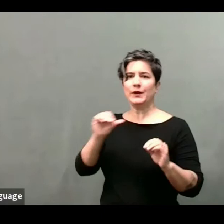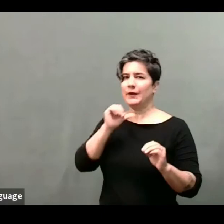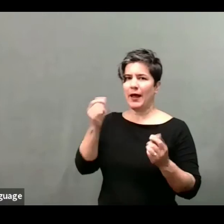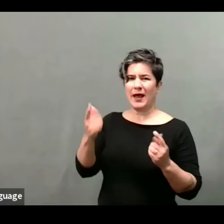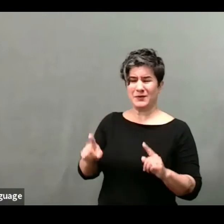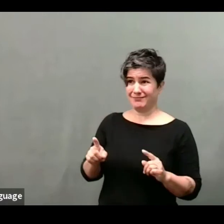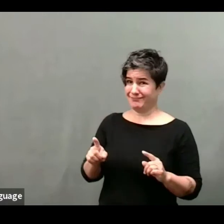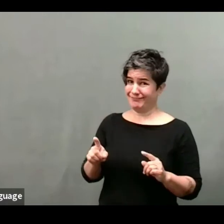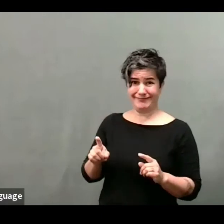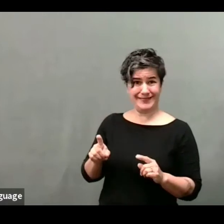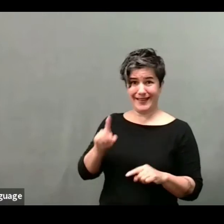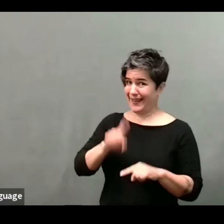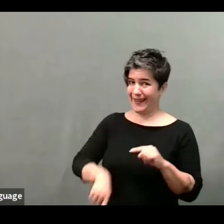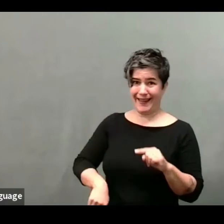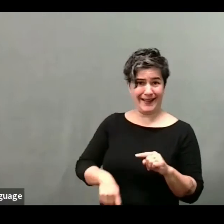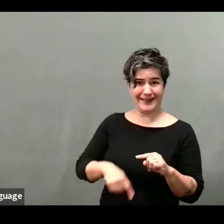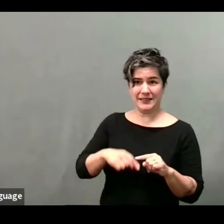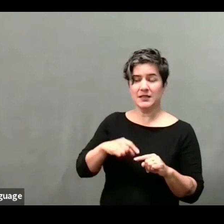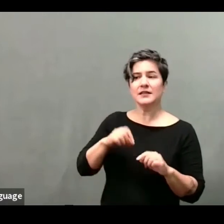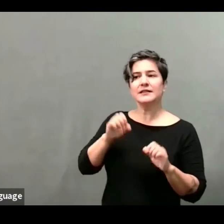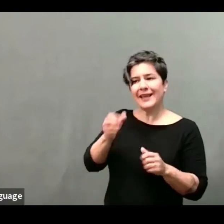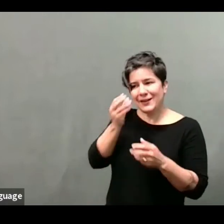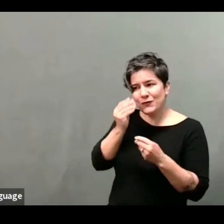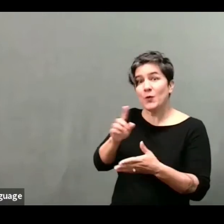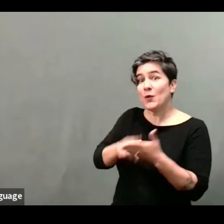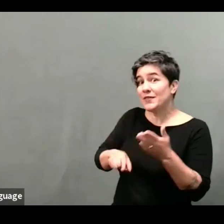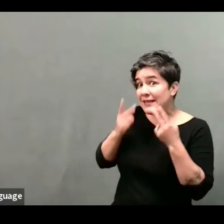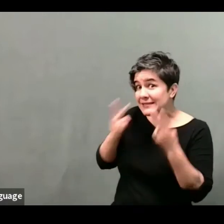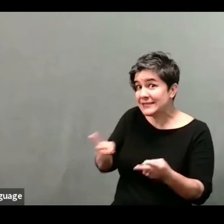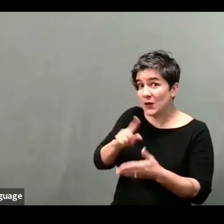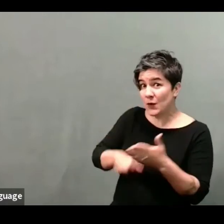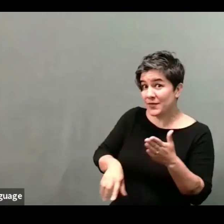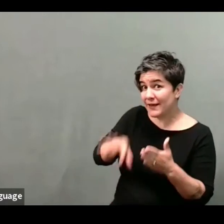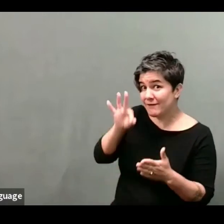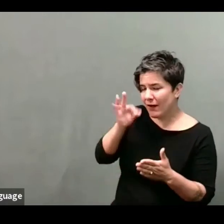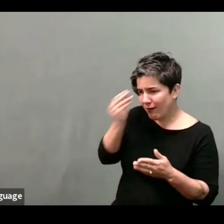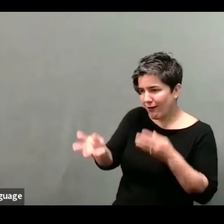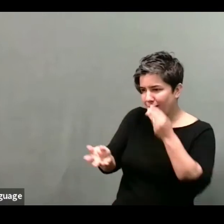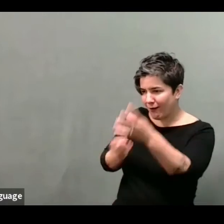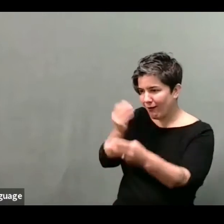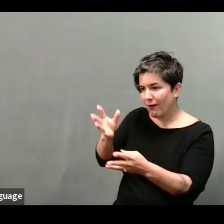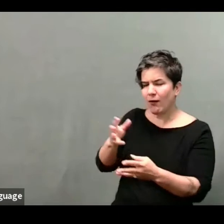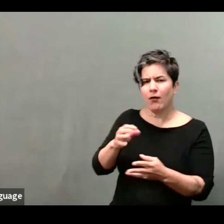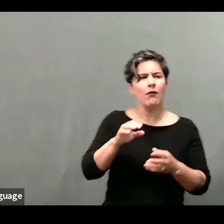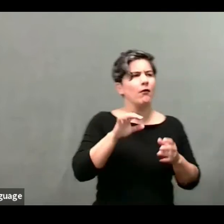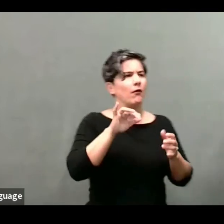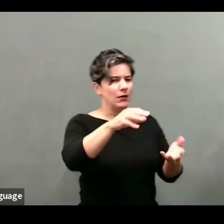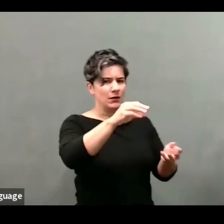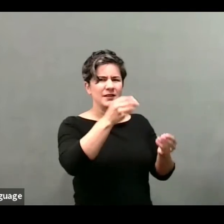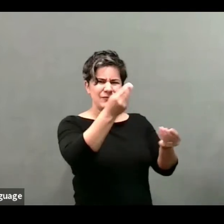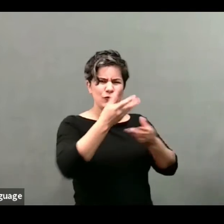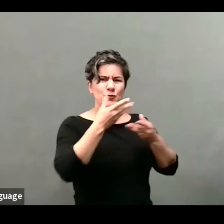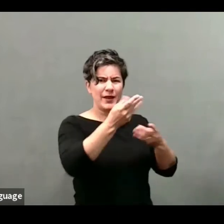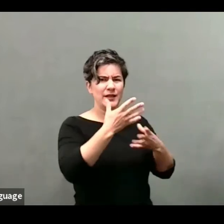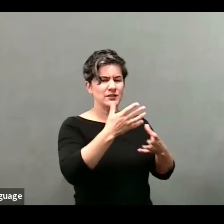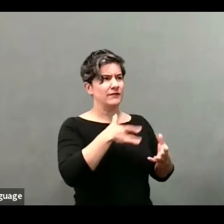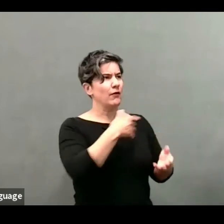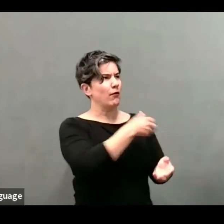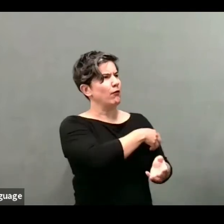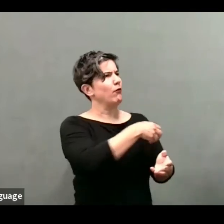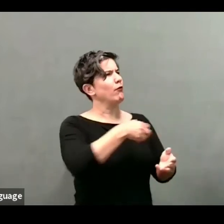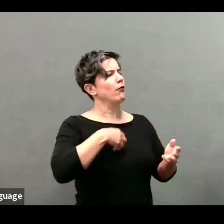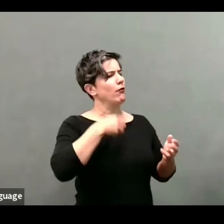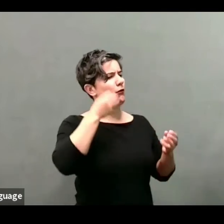assaulted. But again, they can share their findings with the patient, which then may give the patient more information and feel more power over